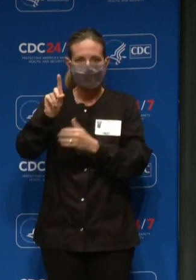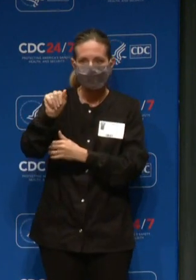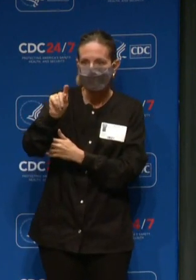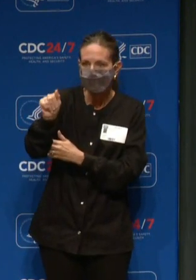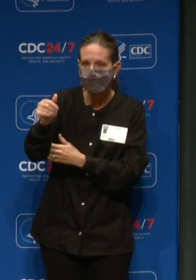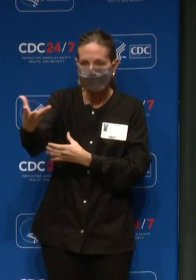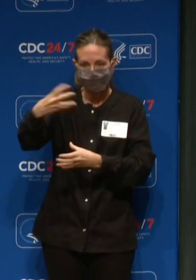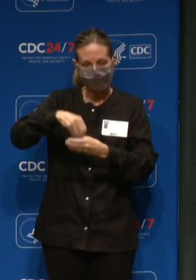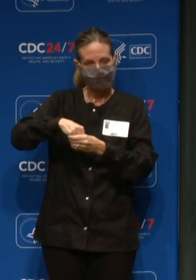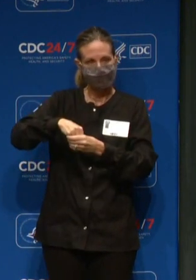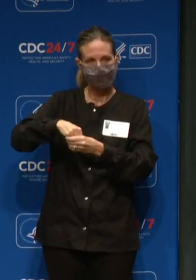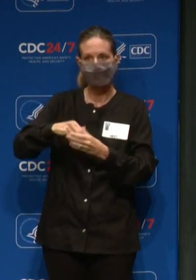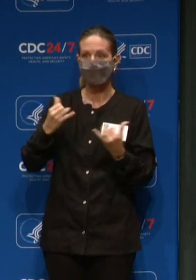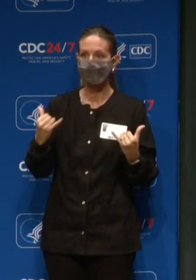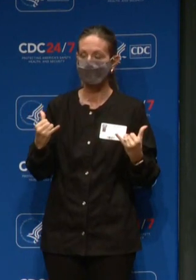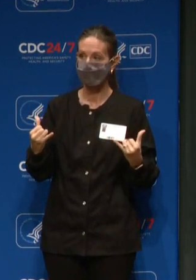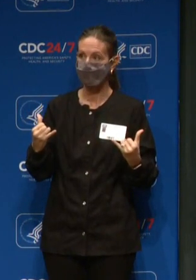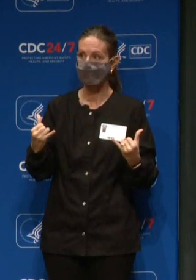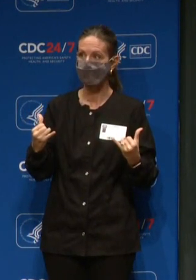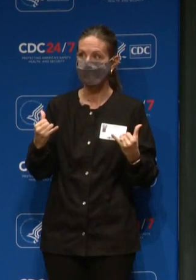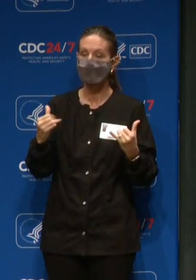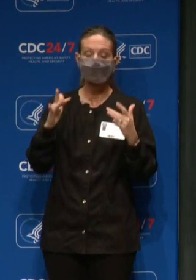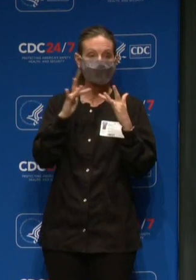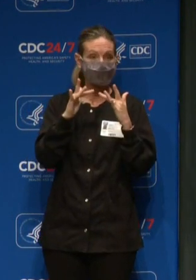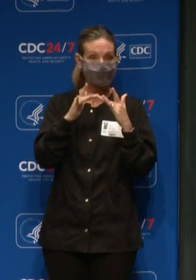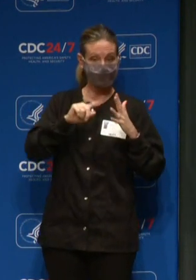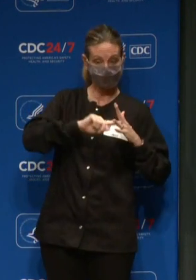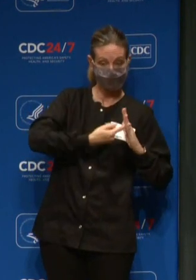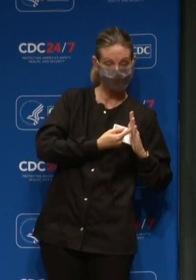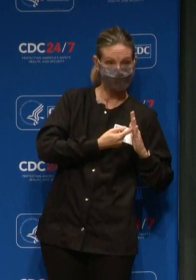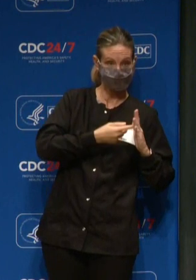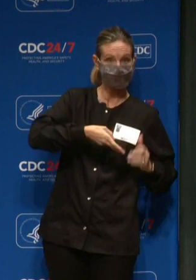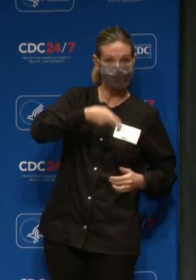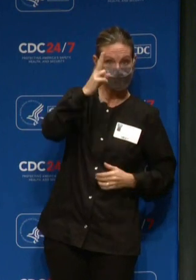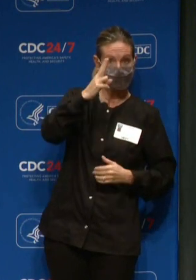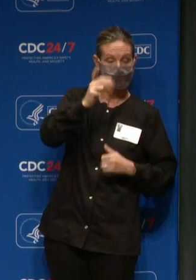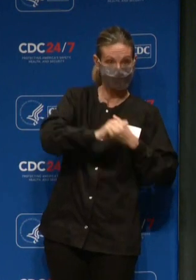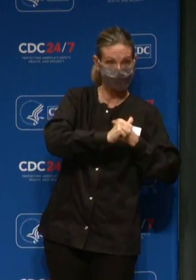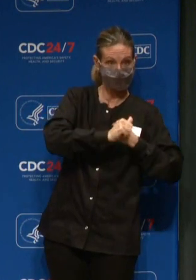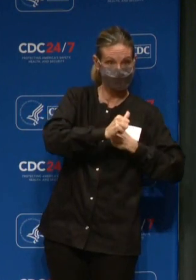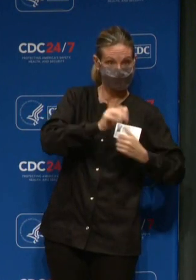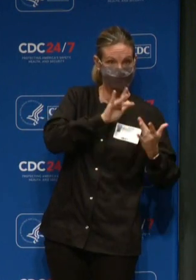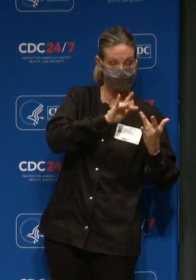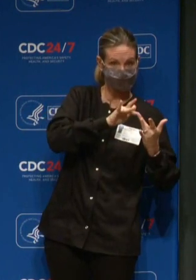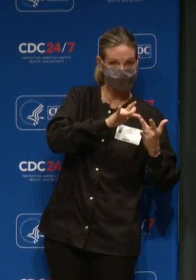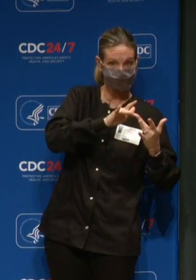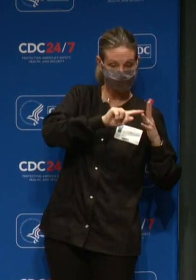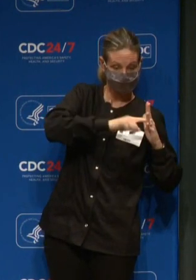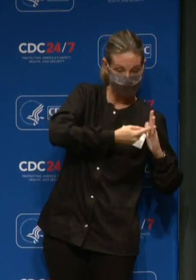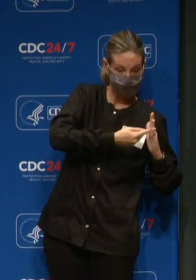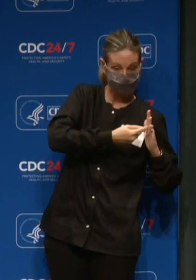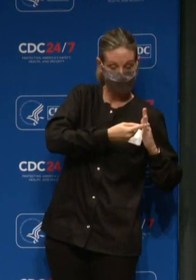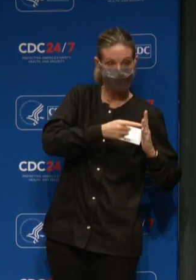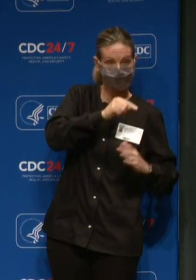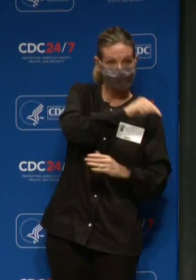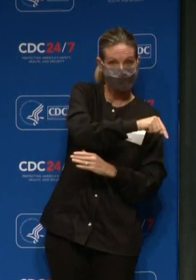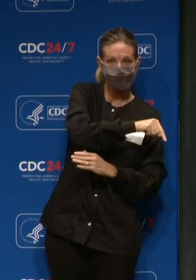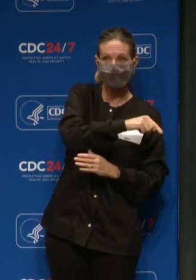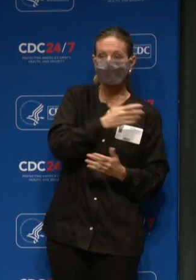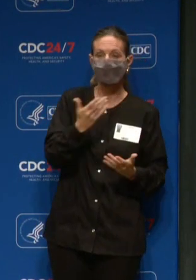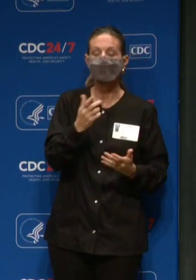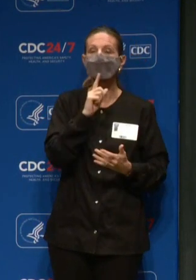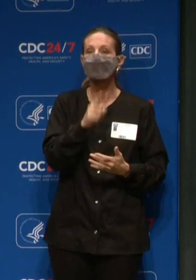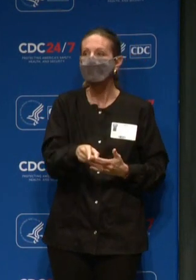Originally, contact, as you know, that was considered to be high risk for potential exposure to COVID was